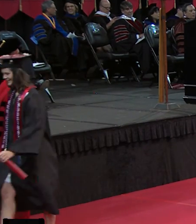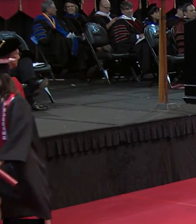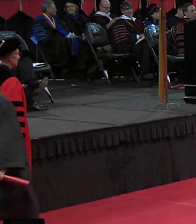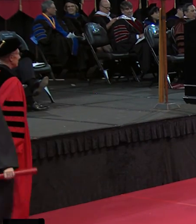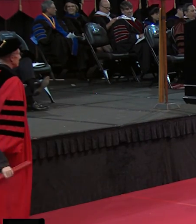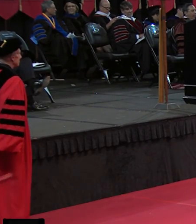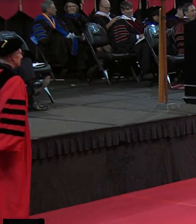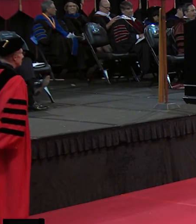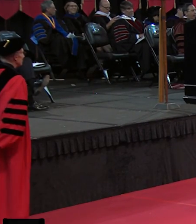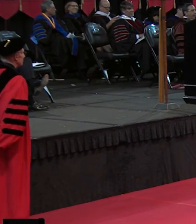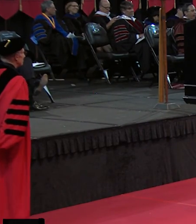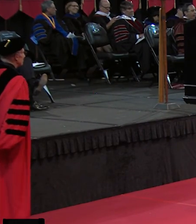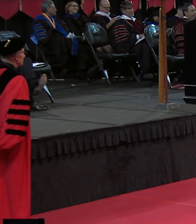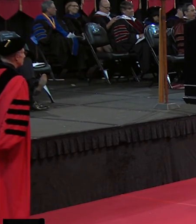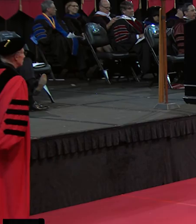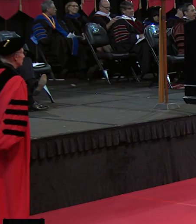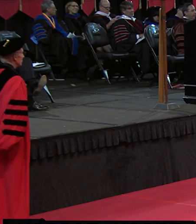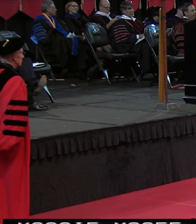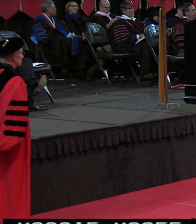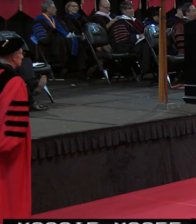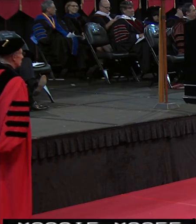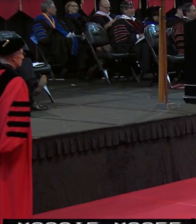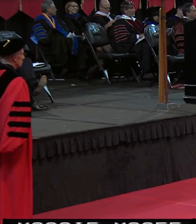Tiffany Lene McKnight.